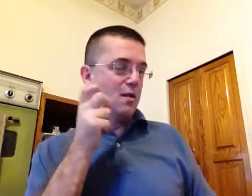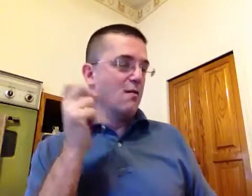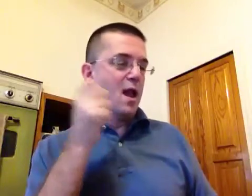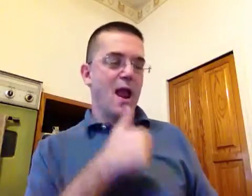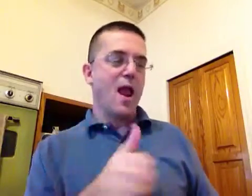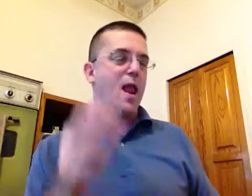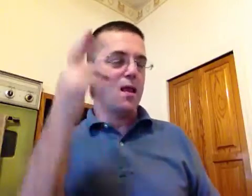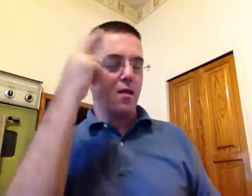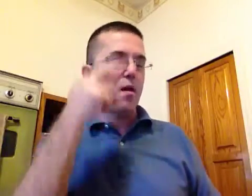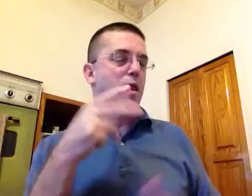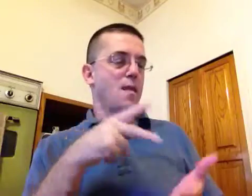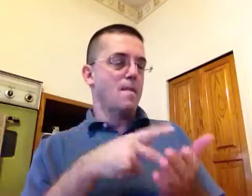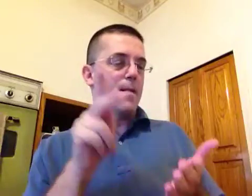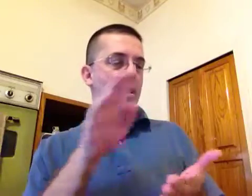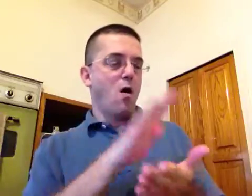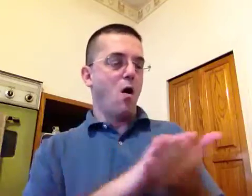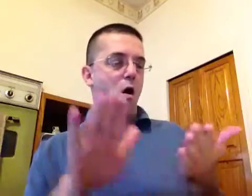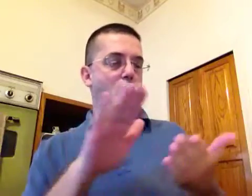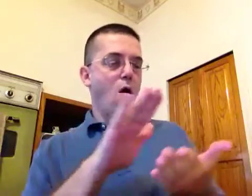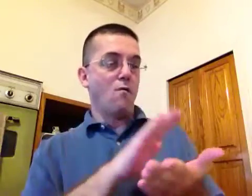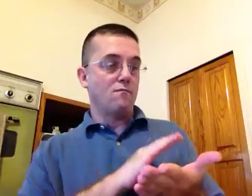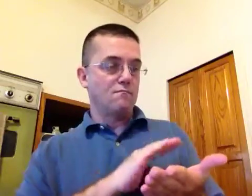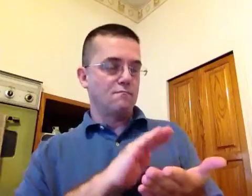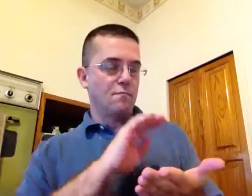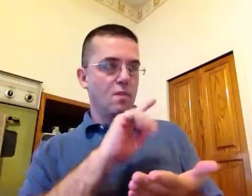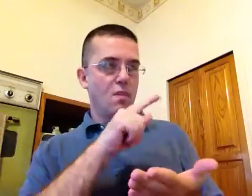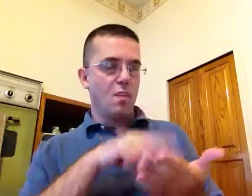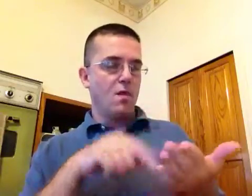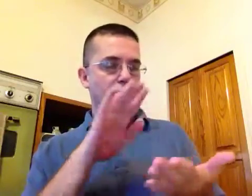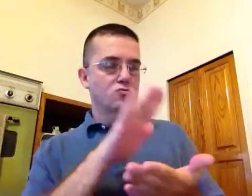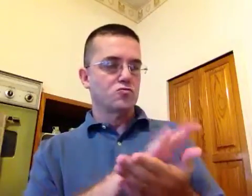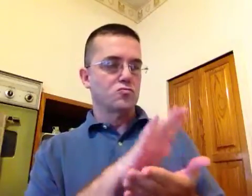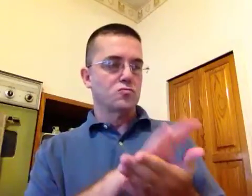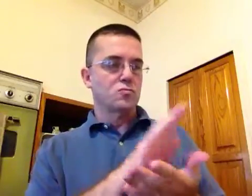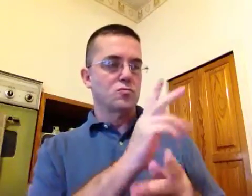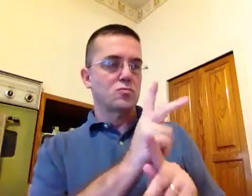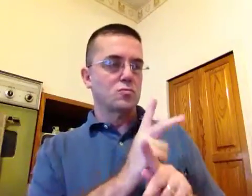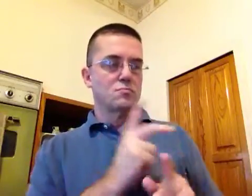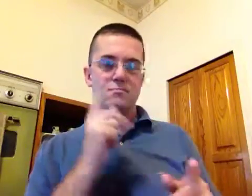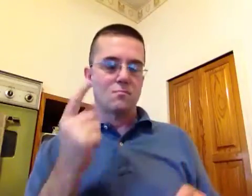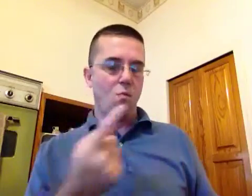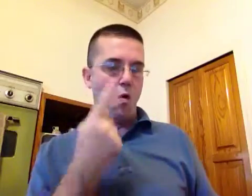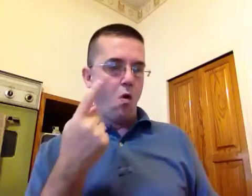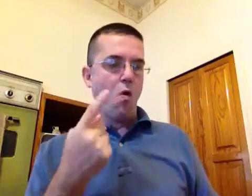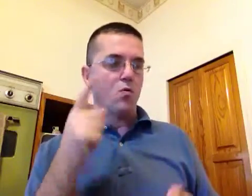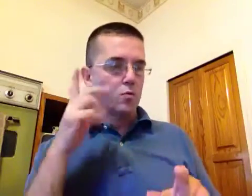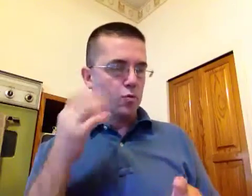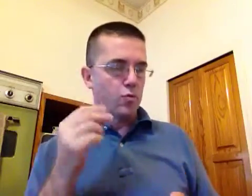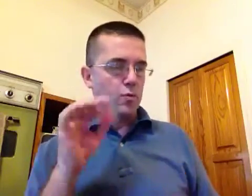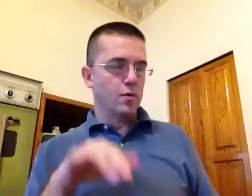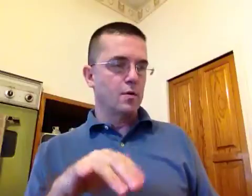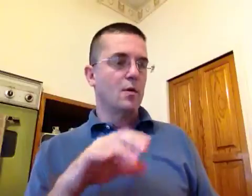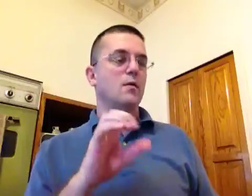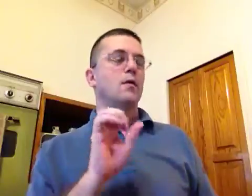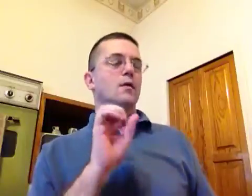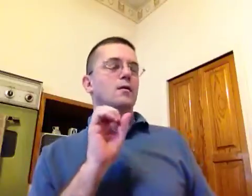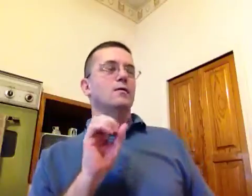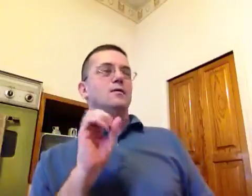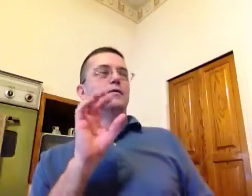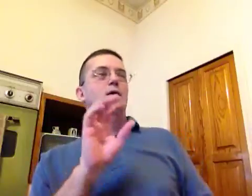off the student loan debt. Right, because that's the only debt we have. Yeah. Now, is it okay to take a few weeks and get him